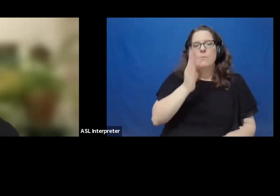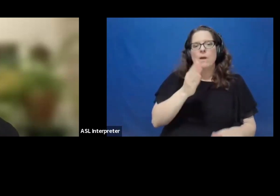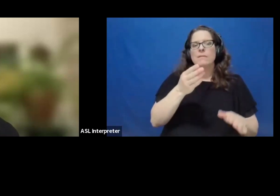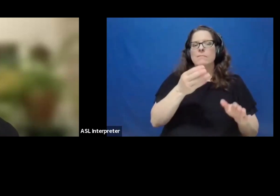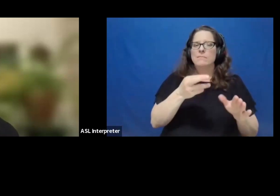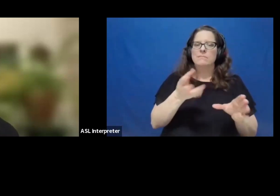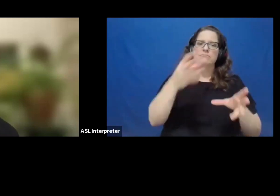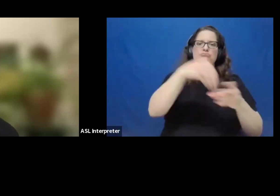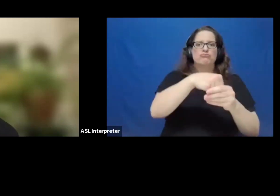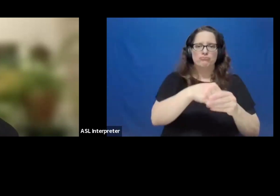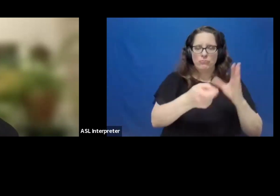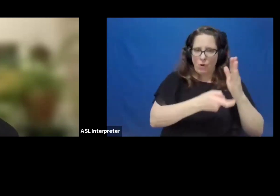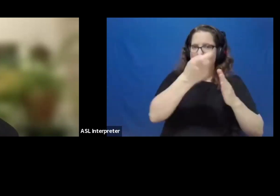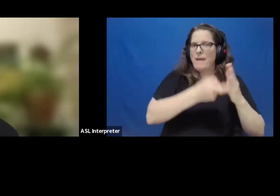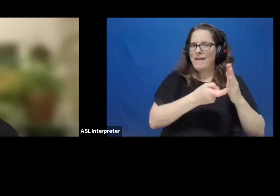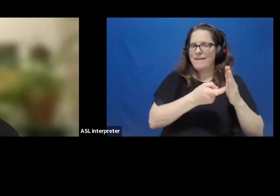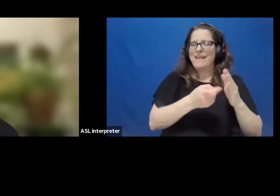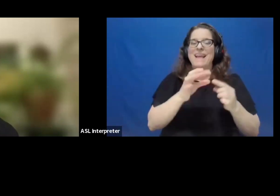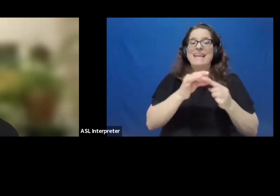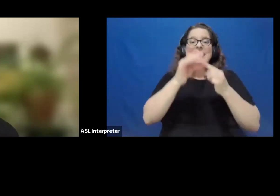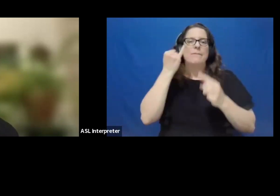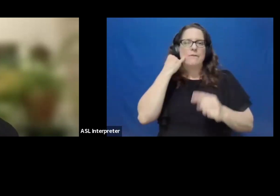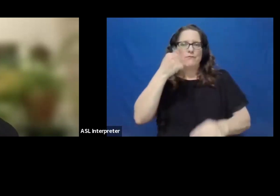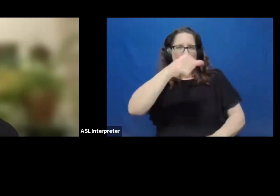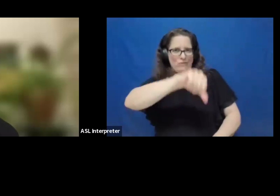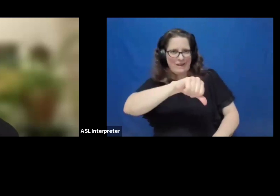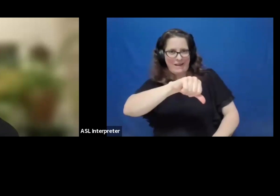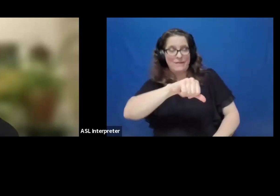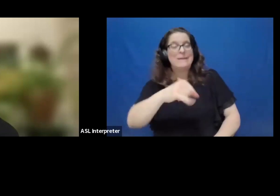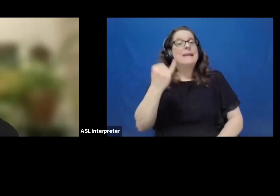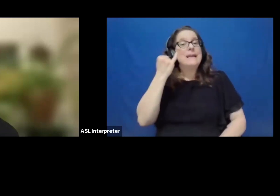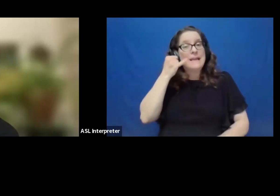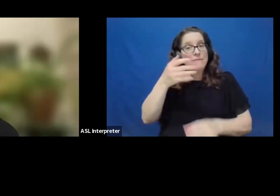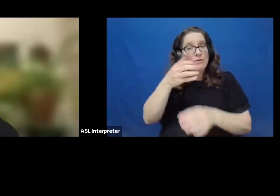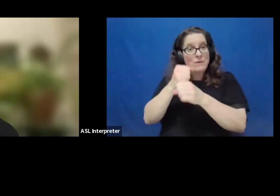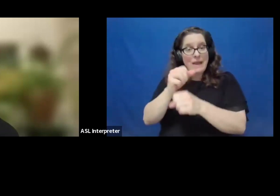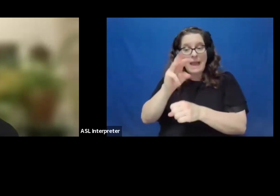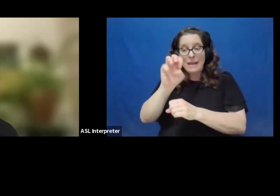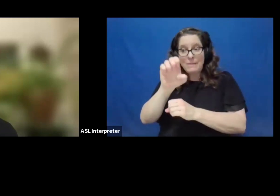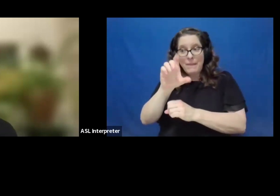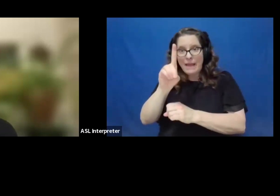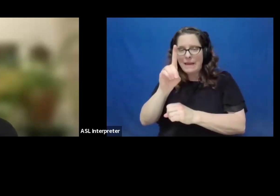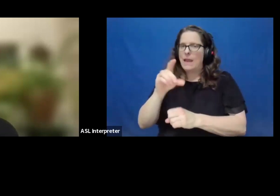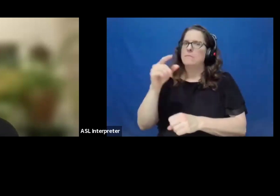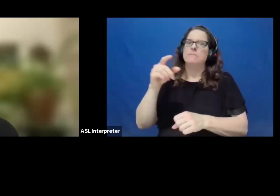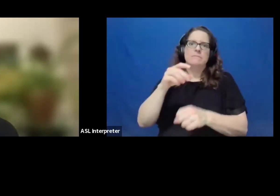And if they are getting Medicaid, they should absolutely not decline it.